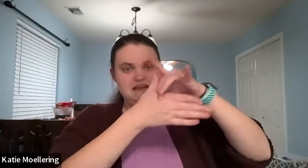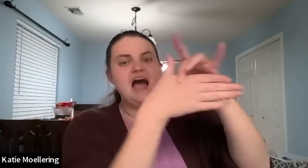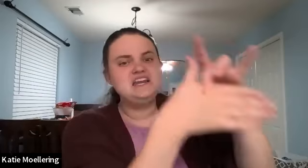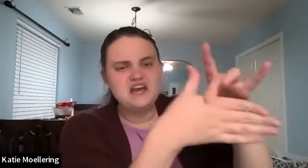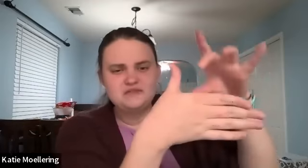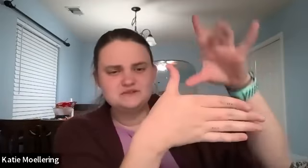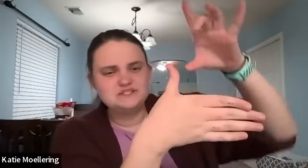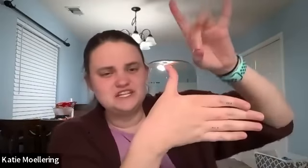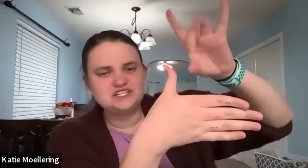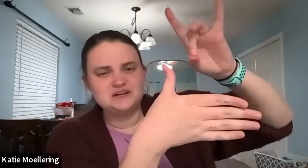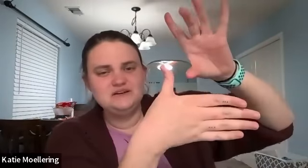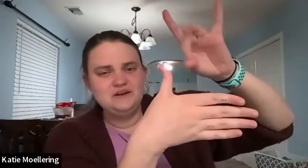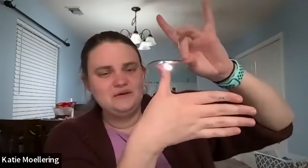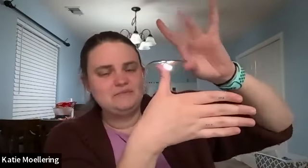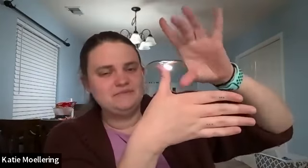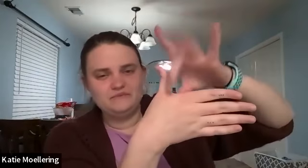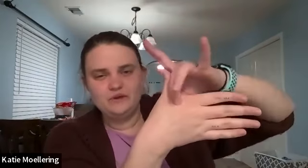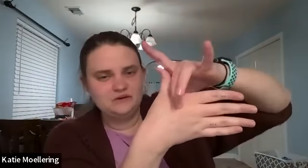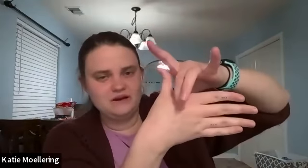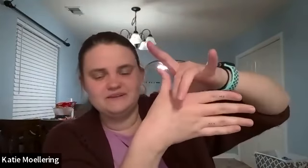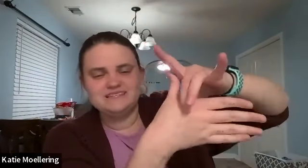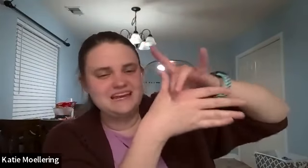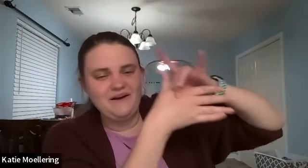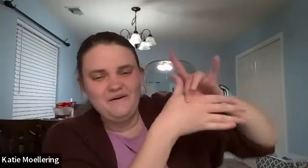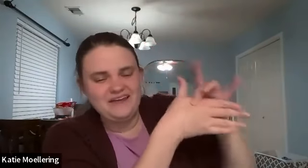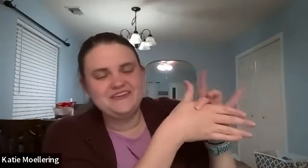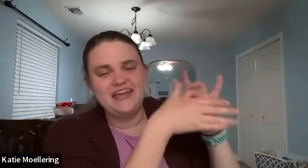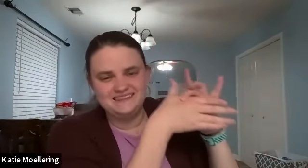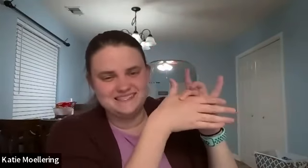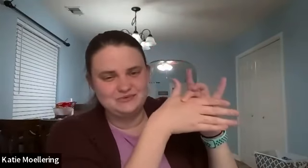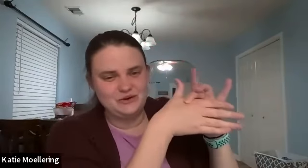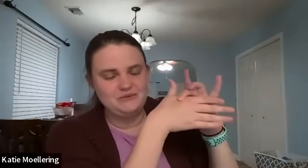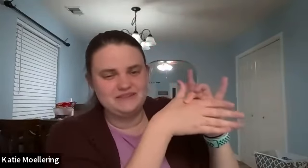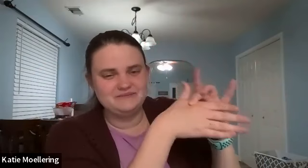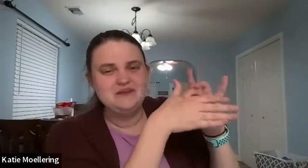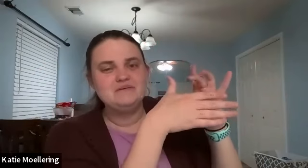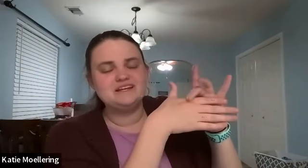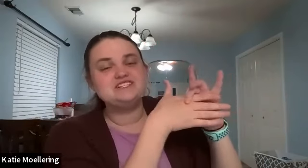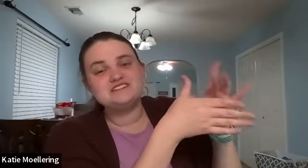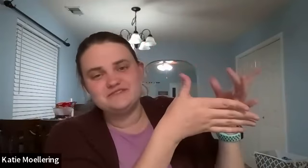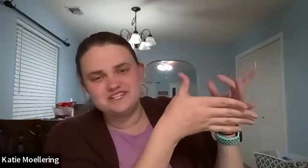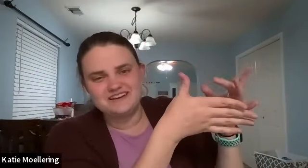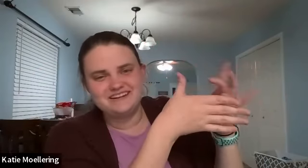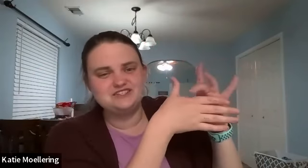I know this one's such a weird one. Miss Katie, I think hates this one of them, because she's also a vegetarian. So she's